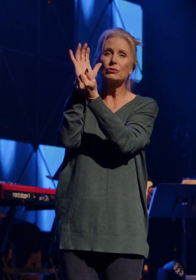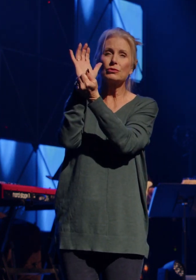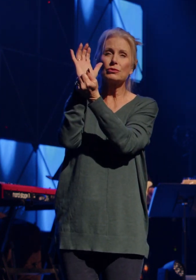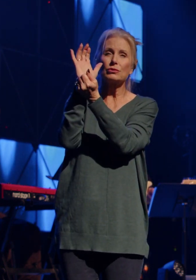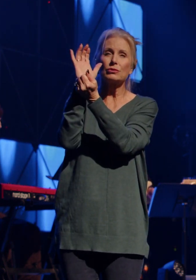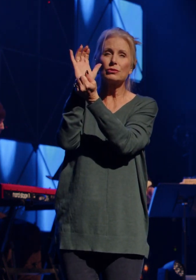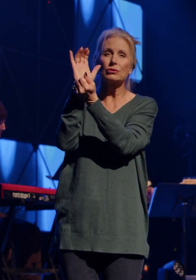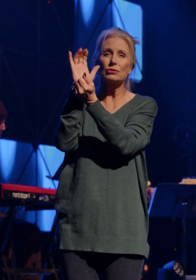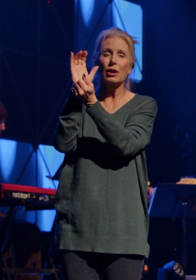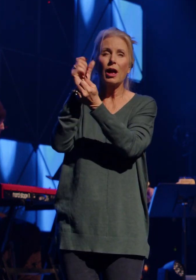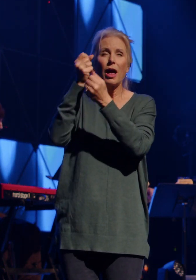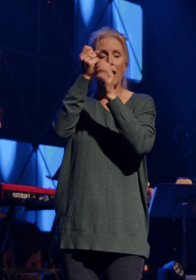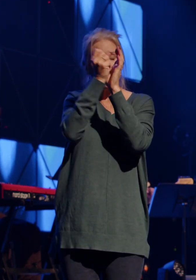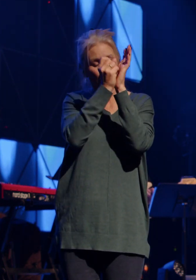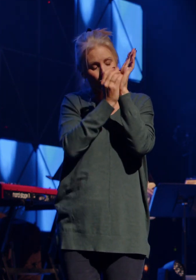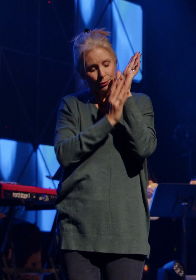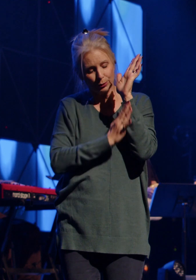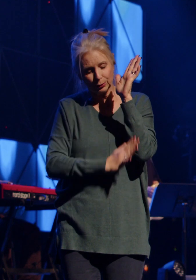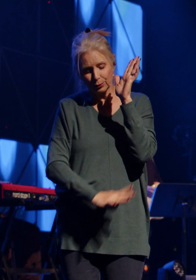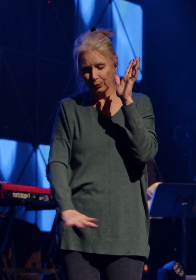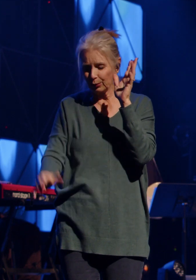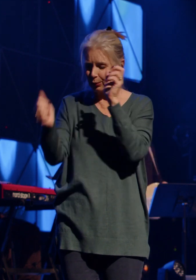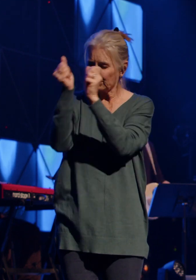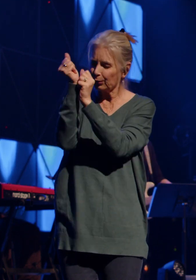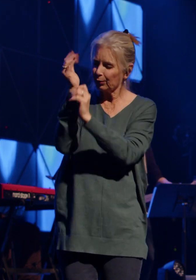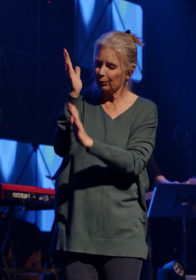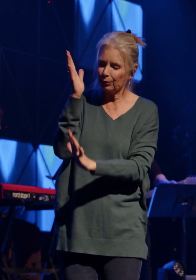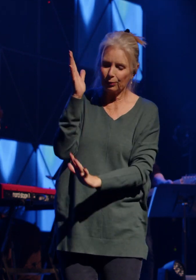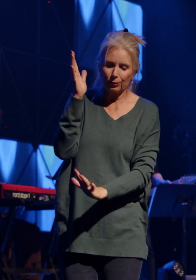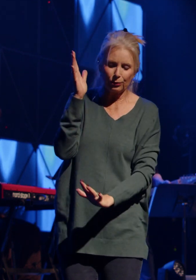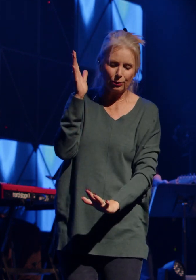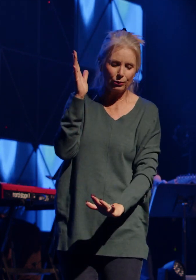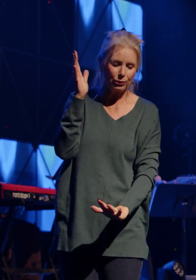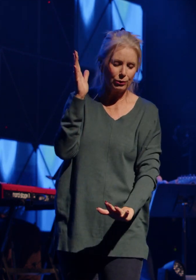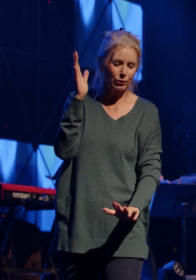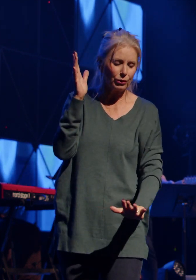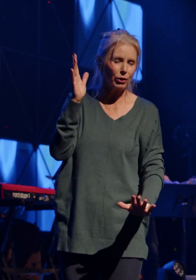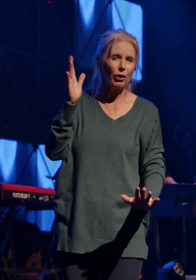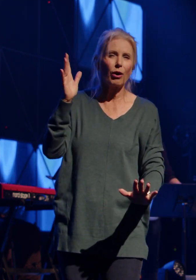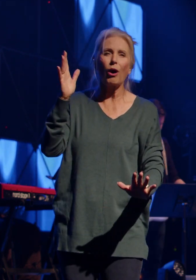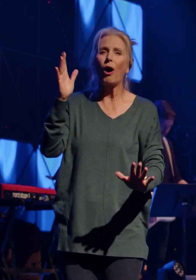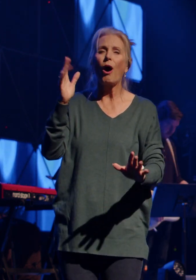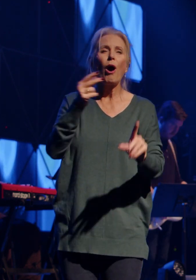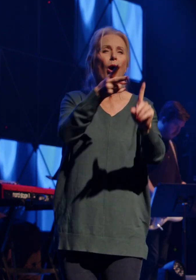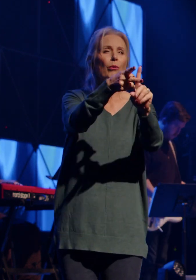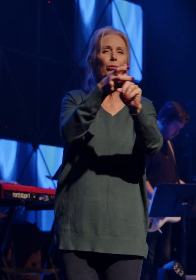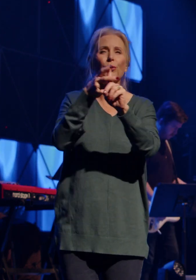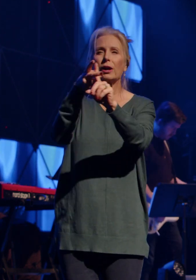Thank you.